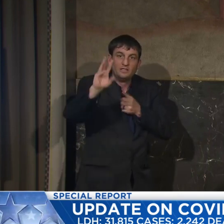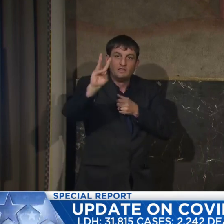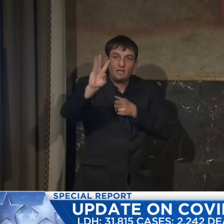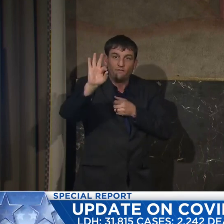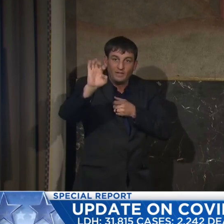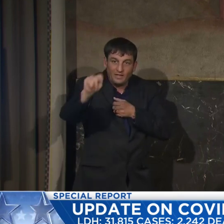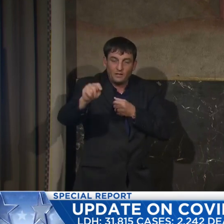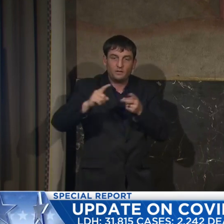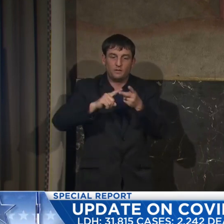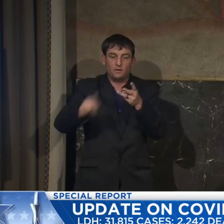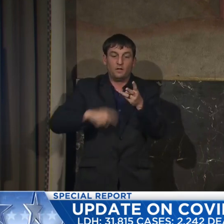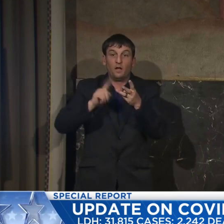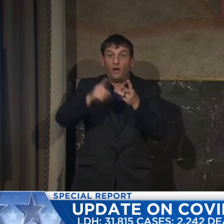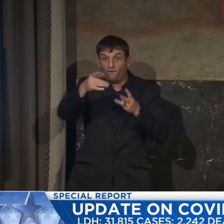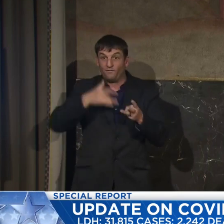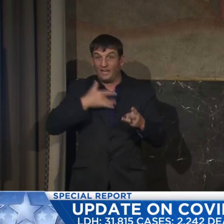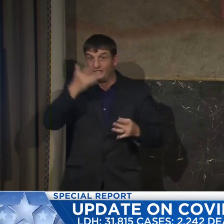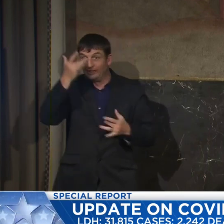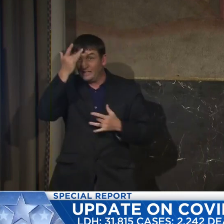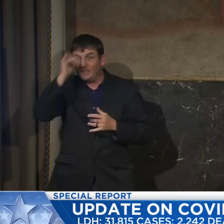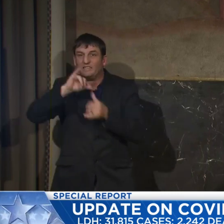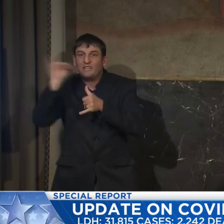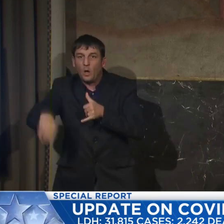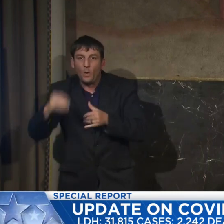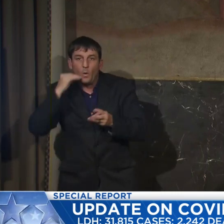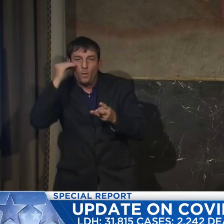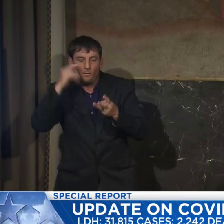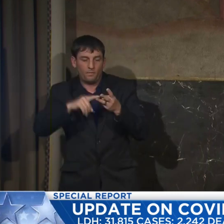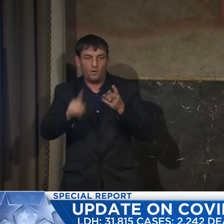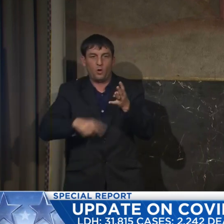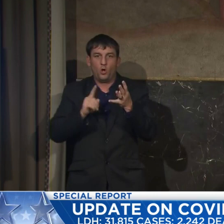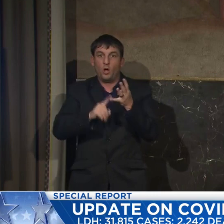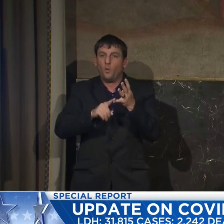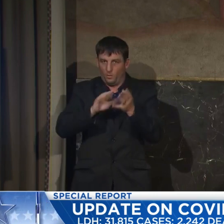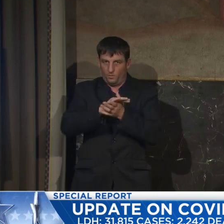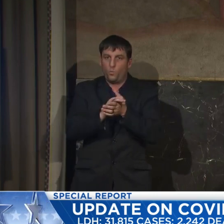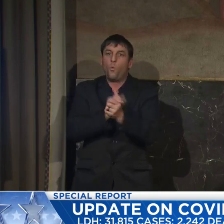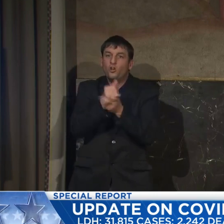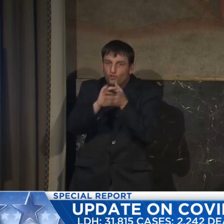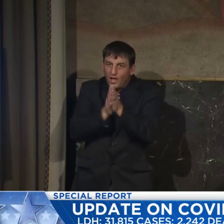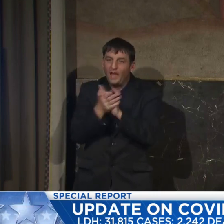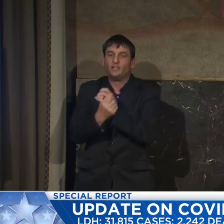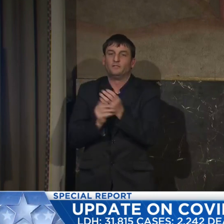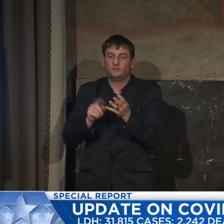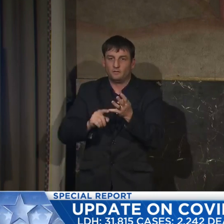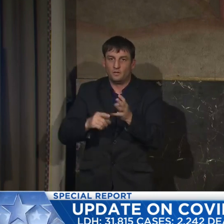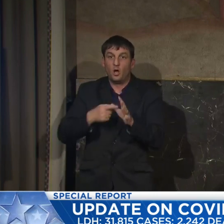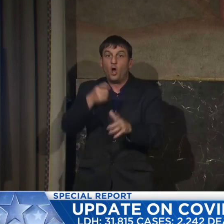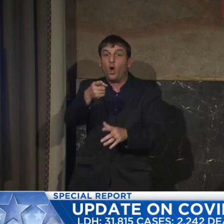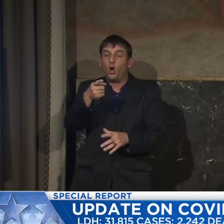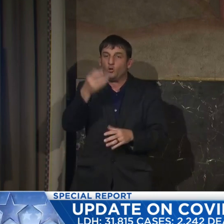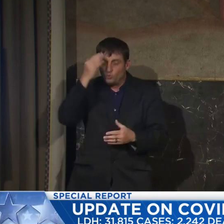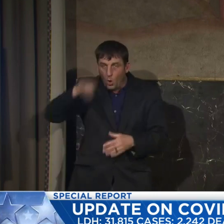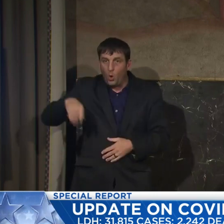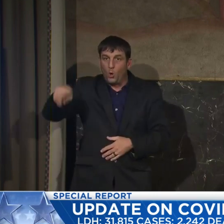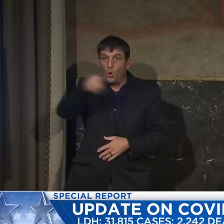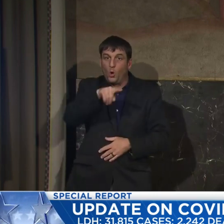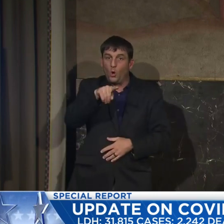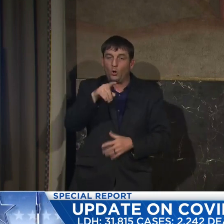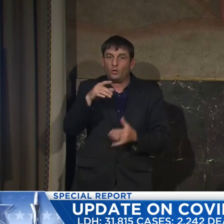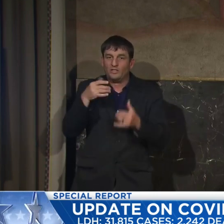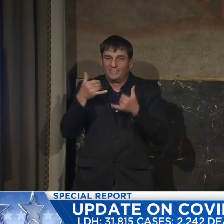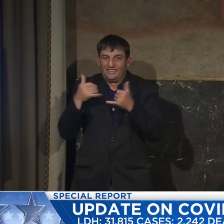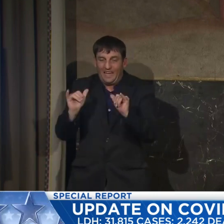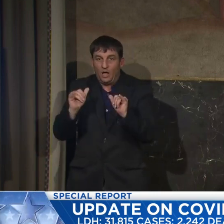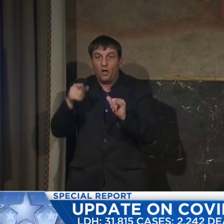they're sick and making sure that they understand that if they're vulnerable, that nothing really should change for them. You know, if people will do